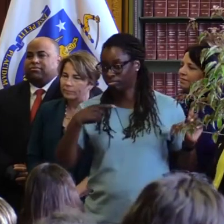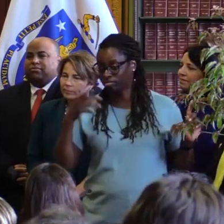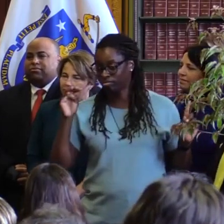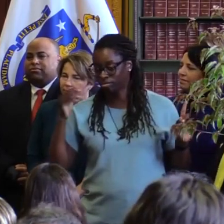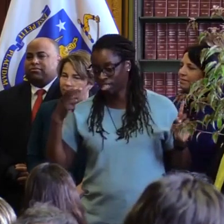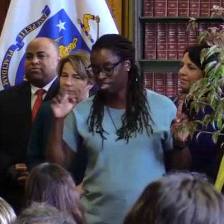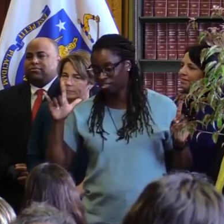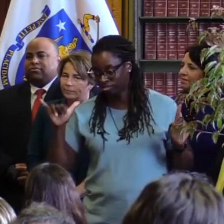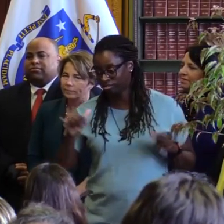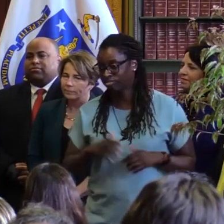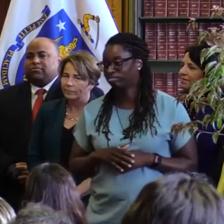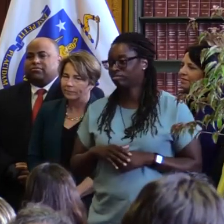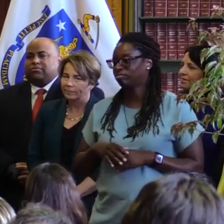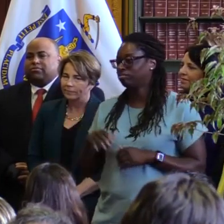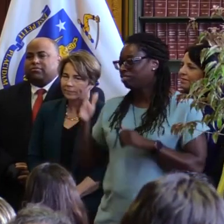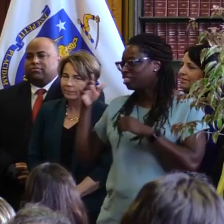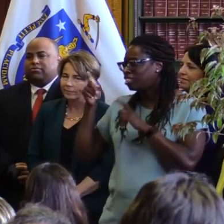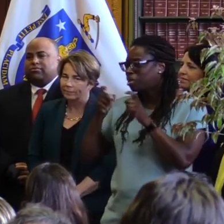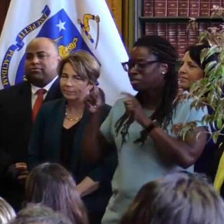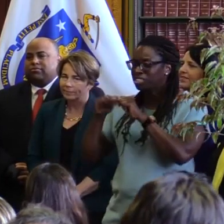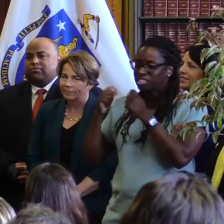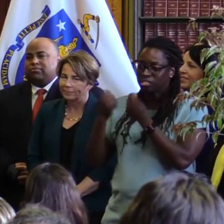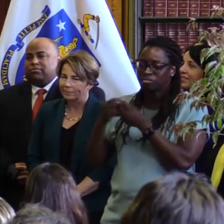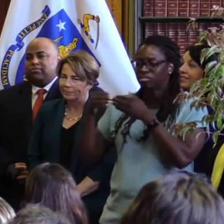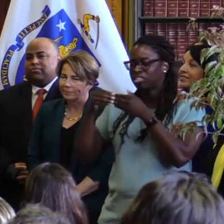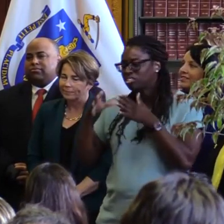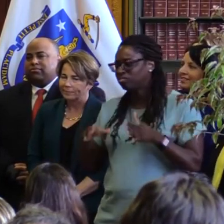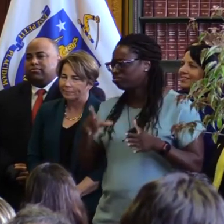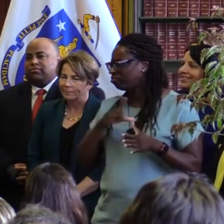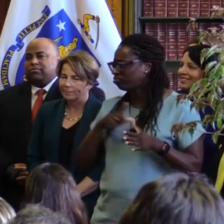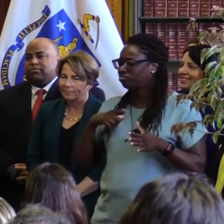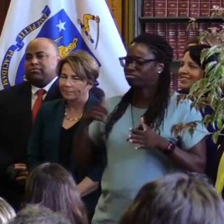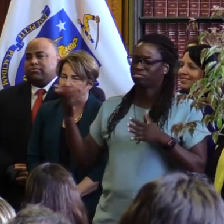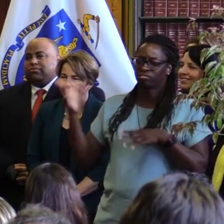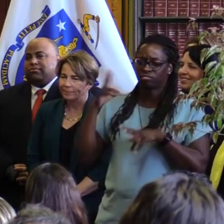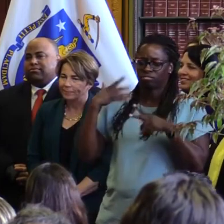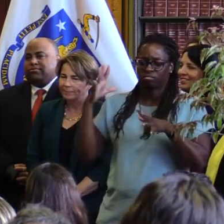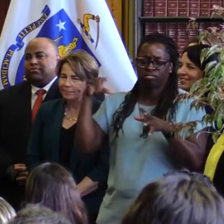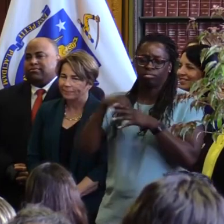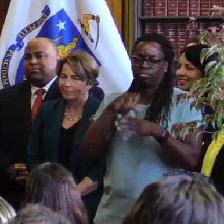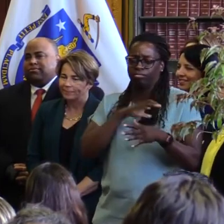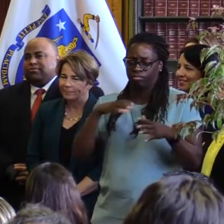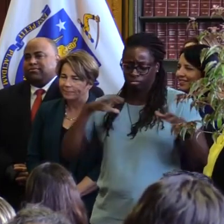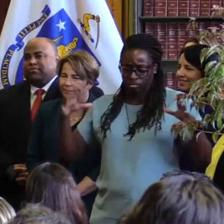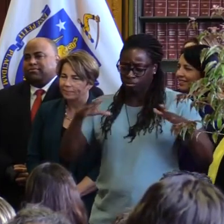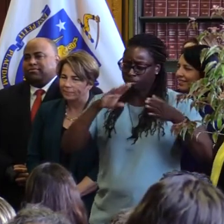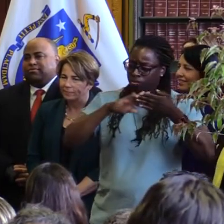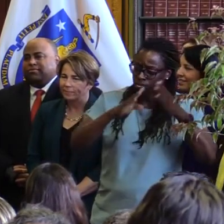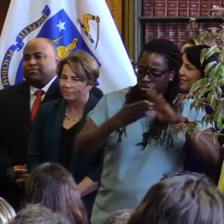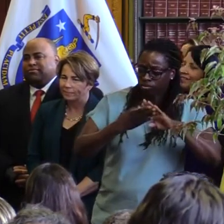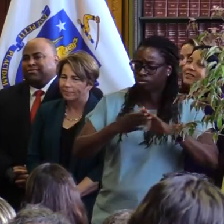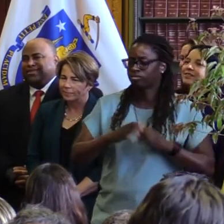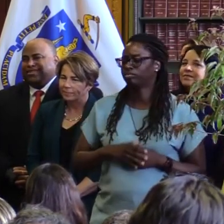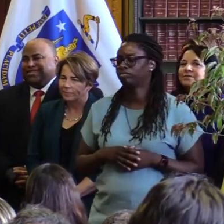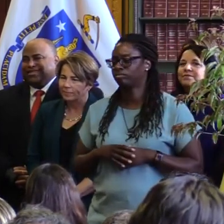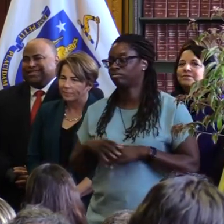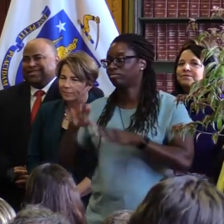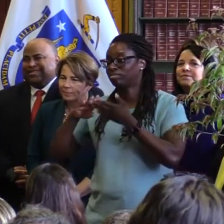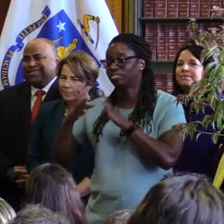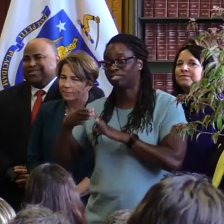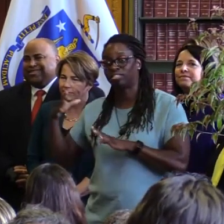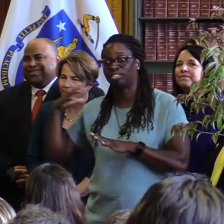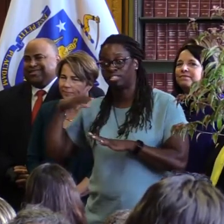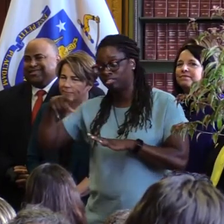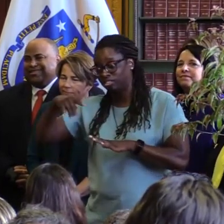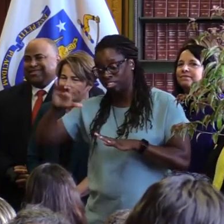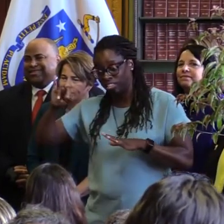officials and leaders from the legislature, from labor, our community partners, city officials who are here, and